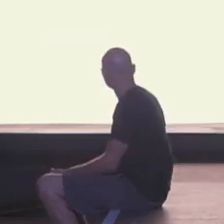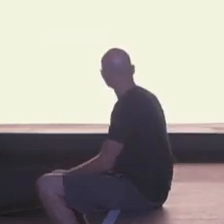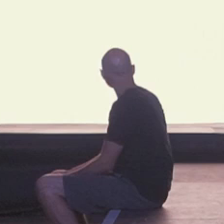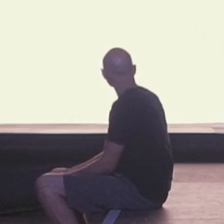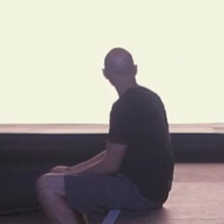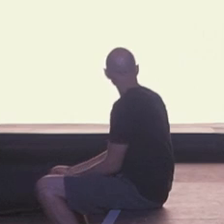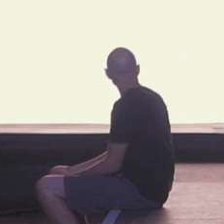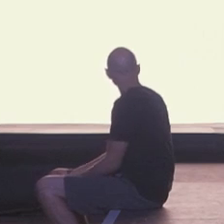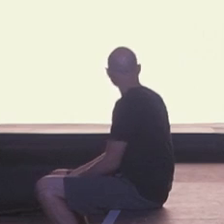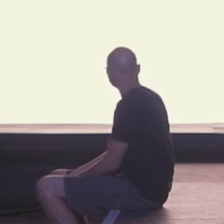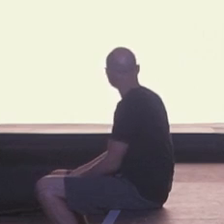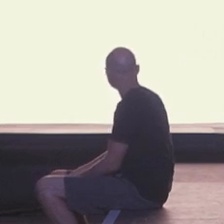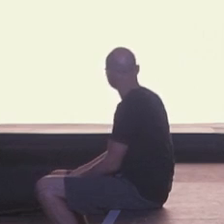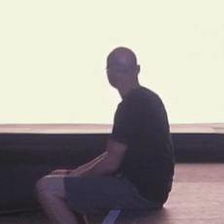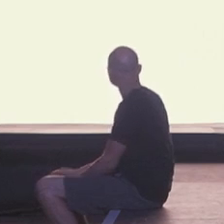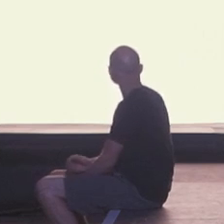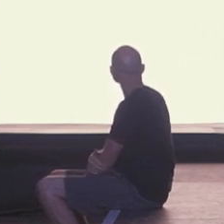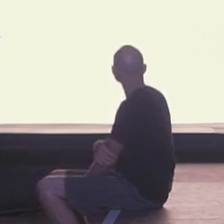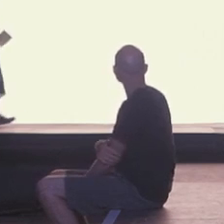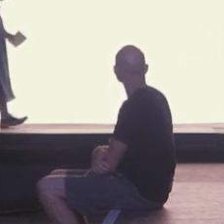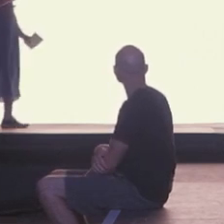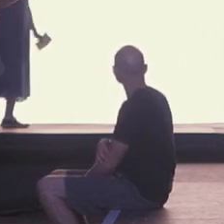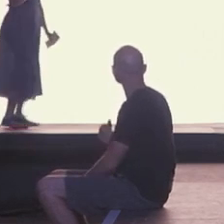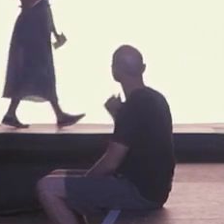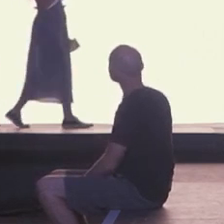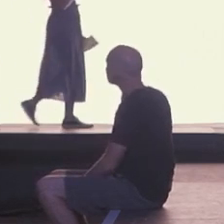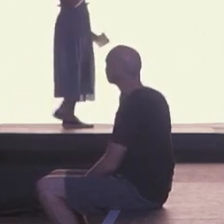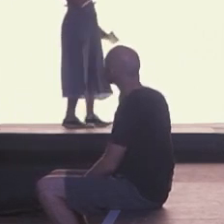and then this is you.